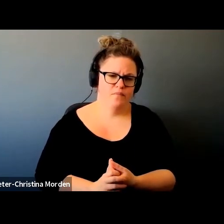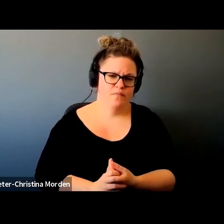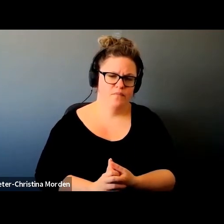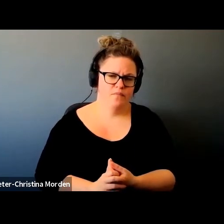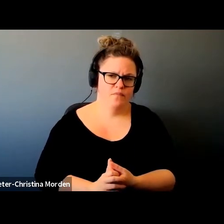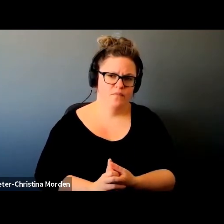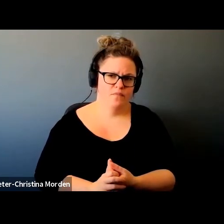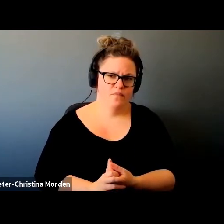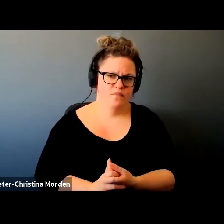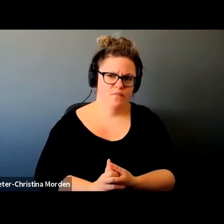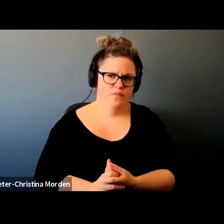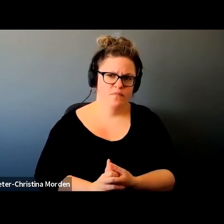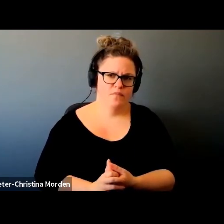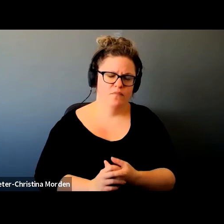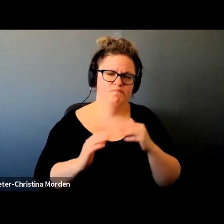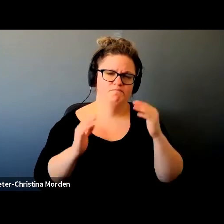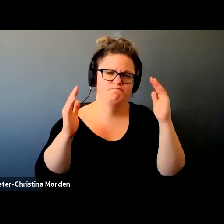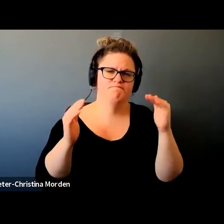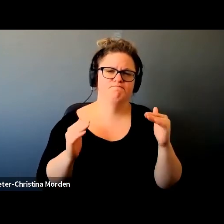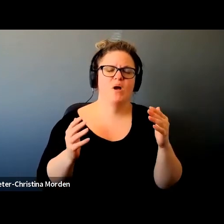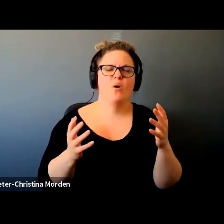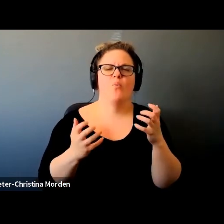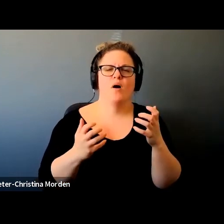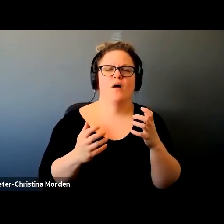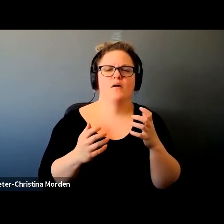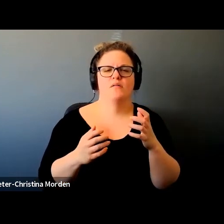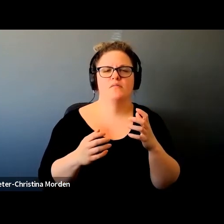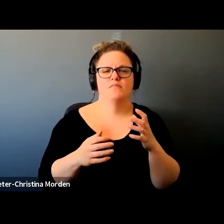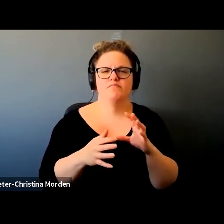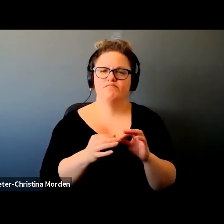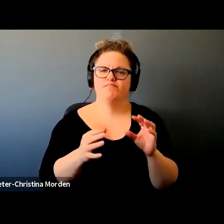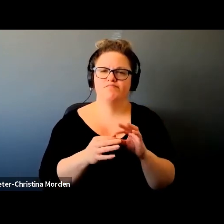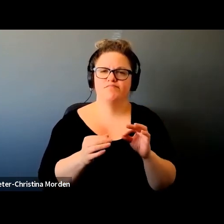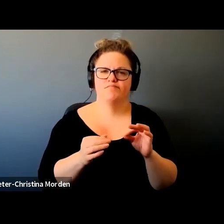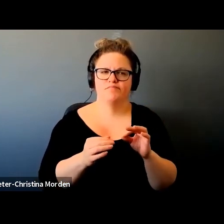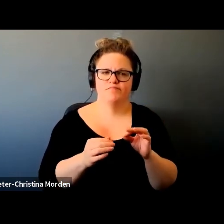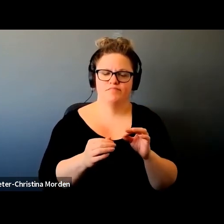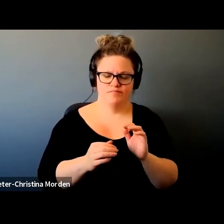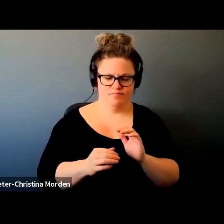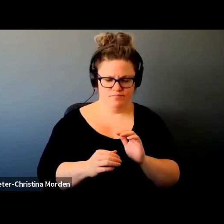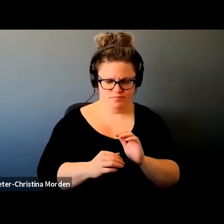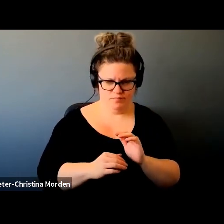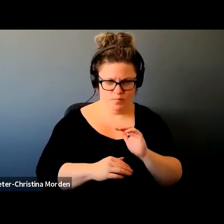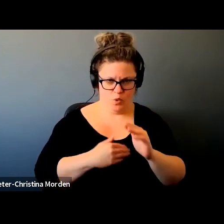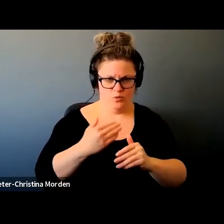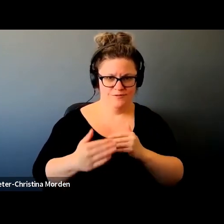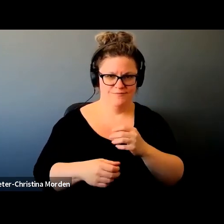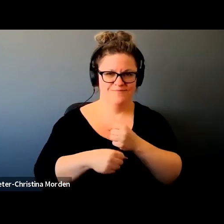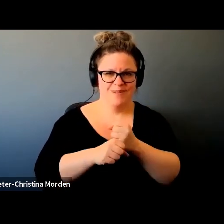I want to talk about the actual getting into the process of making the art.